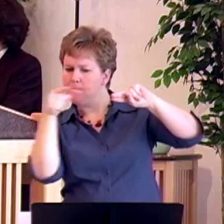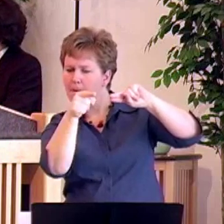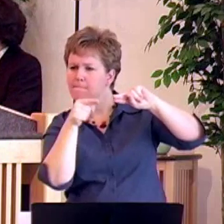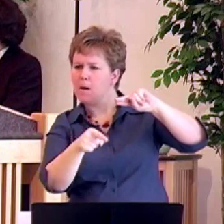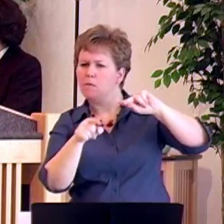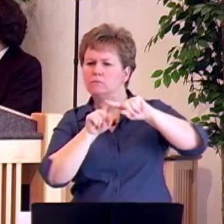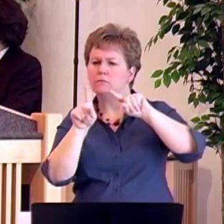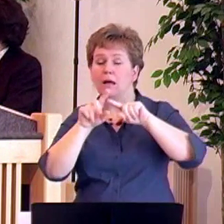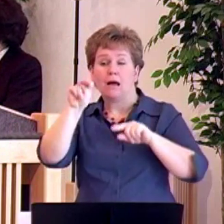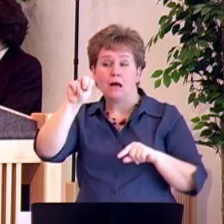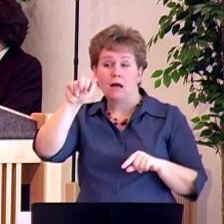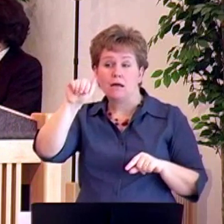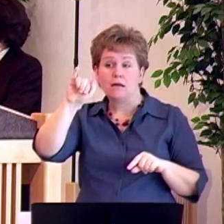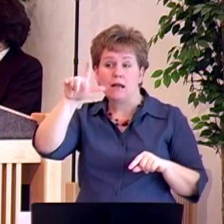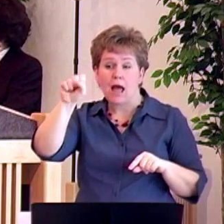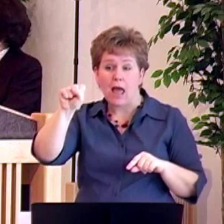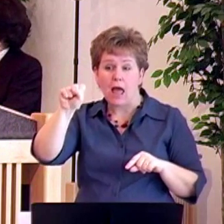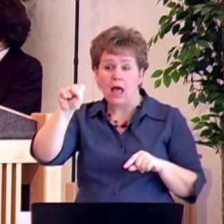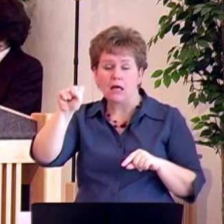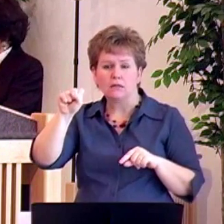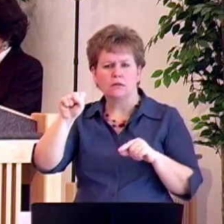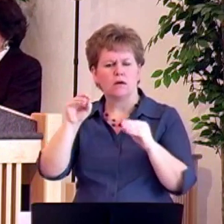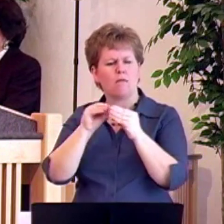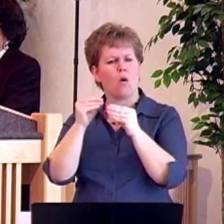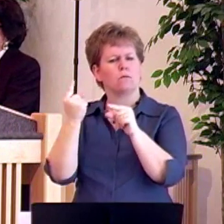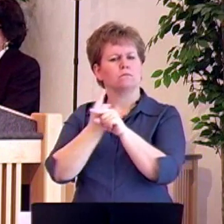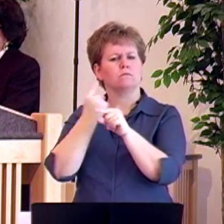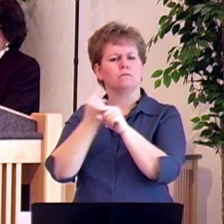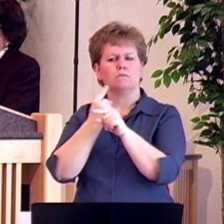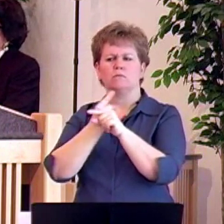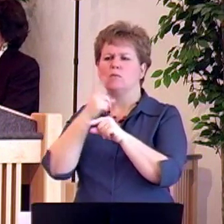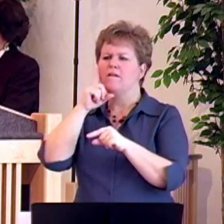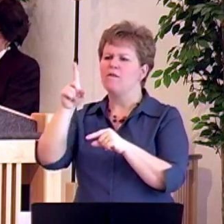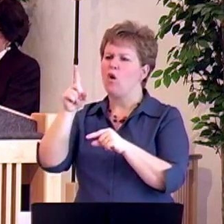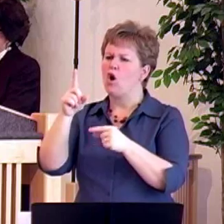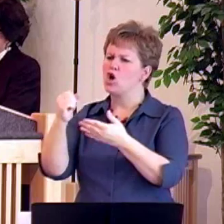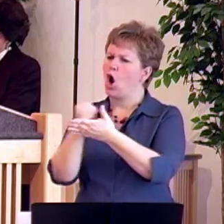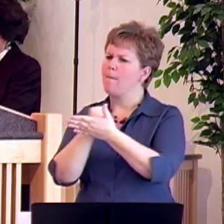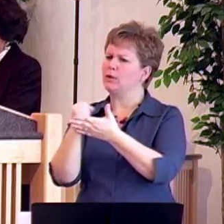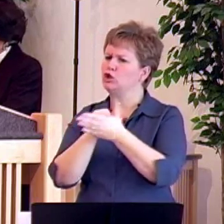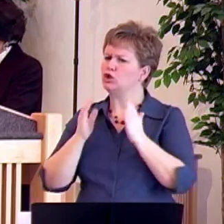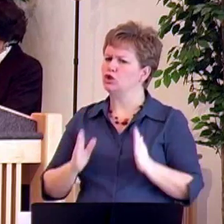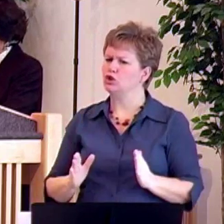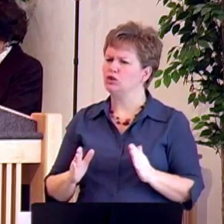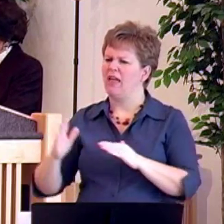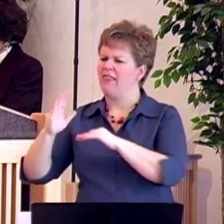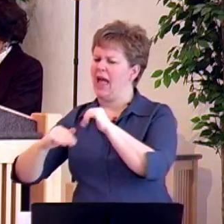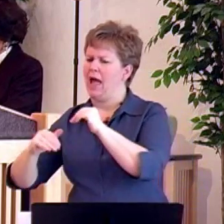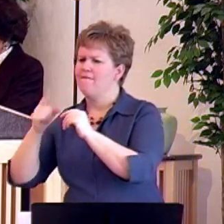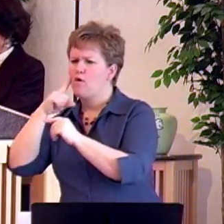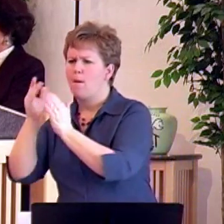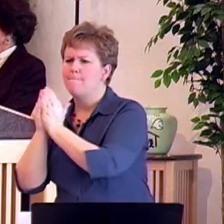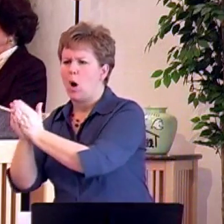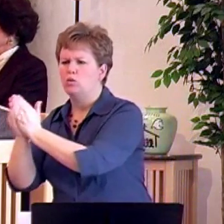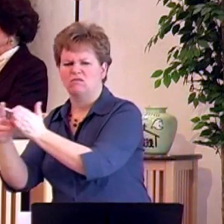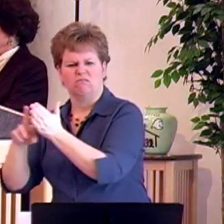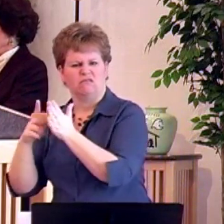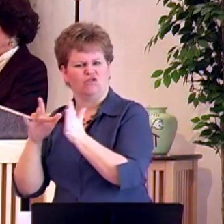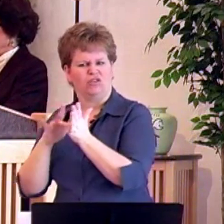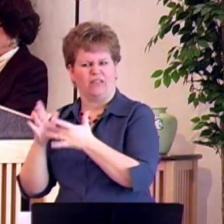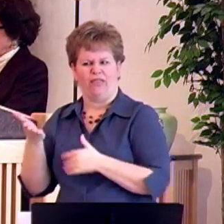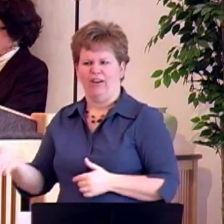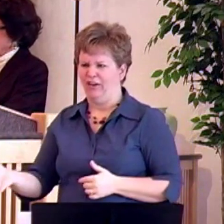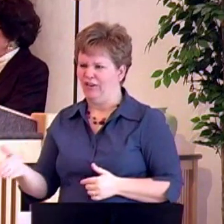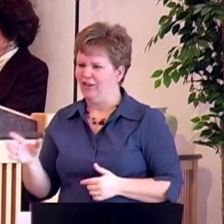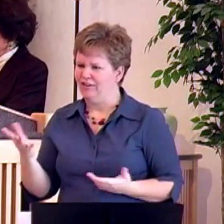the nails were ones that would be more suited for domestic carpentry than boat building. And then, of course, now